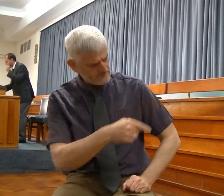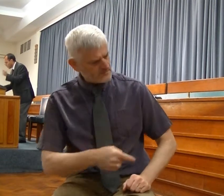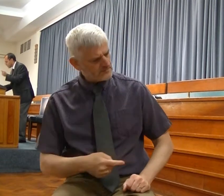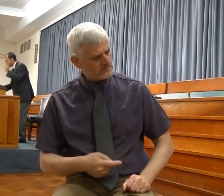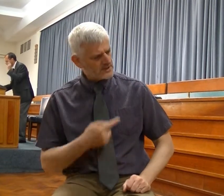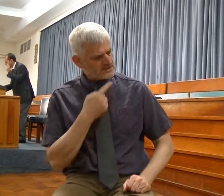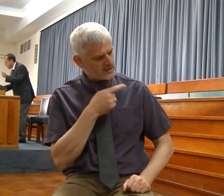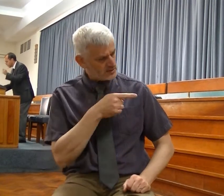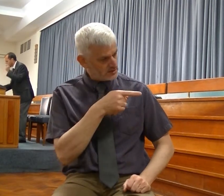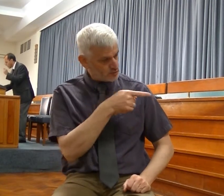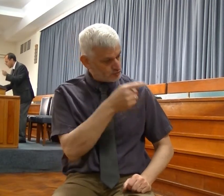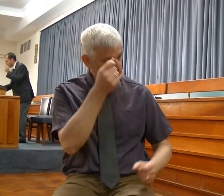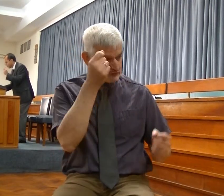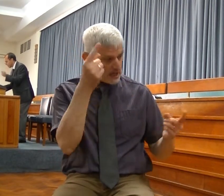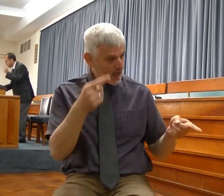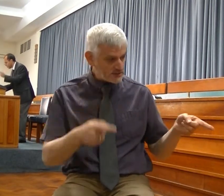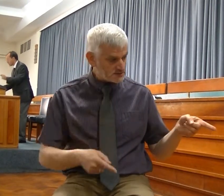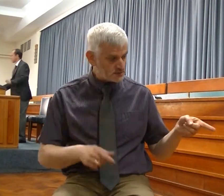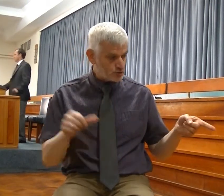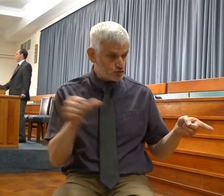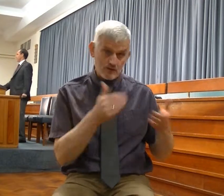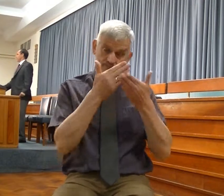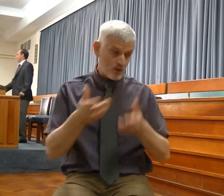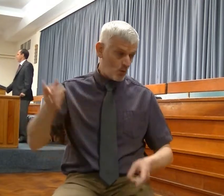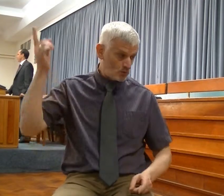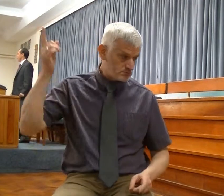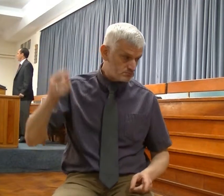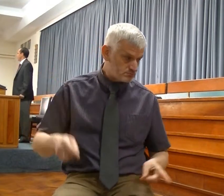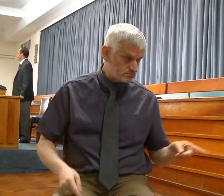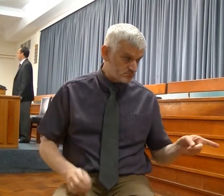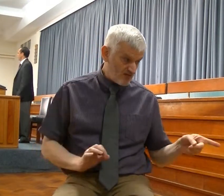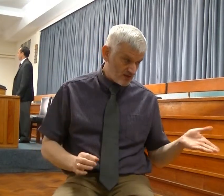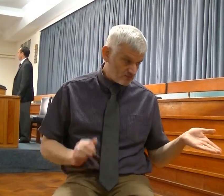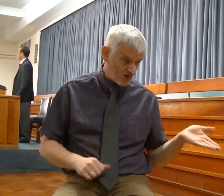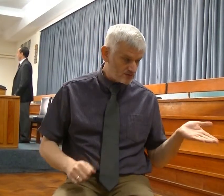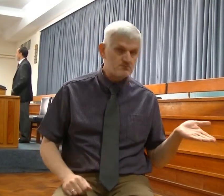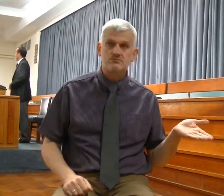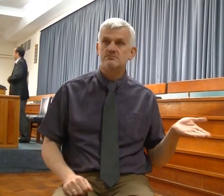to his fellow thief, "Dost not thou fear God?"